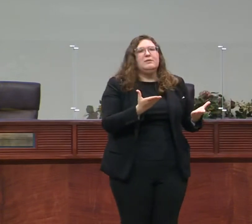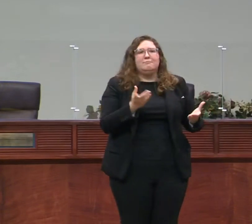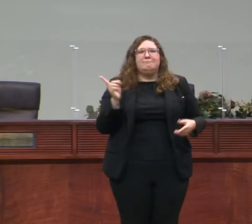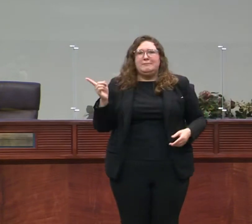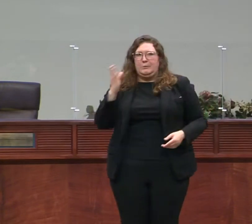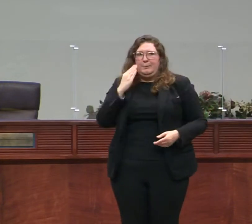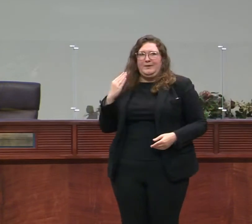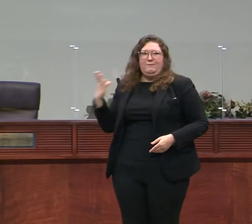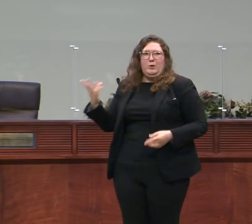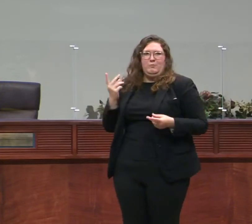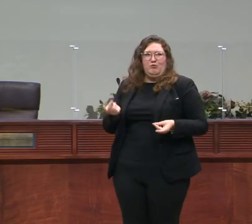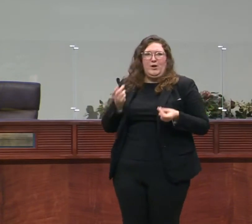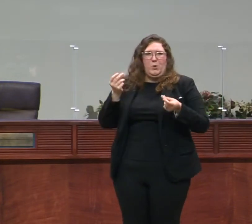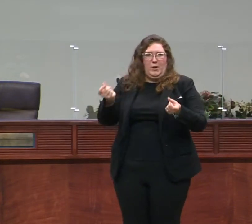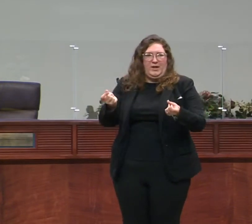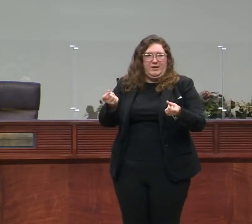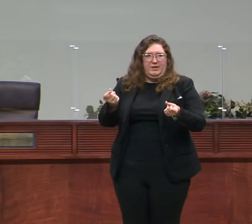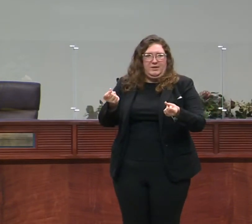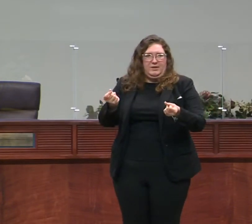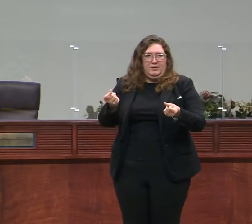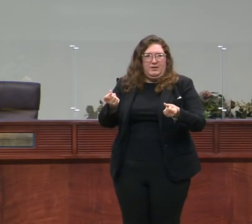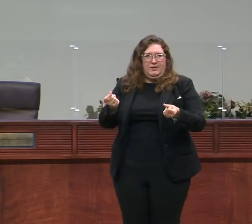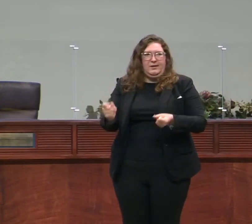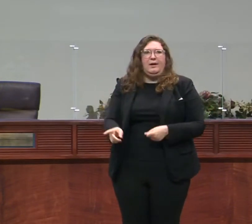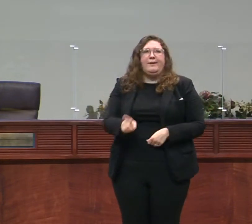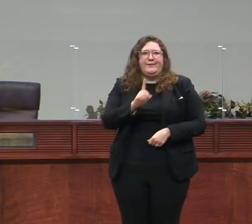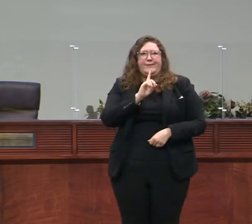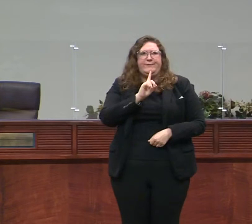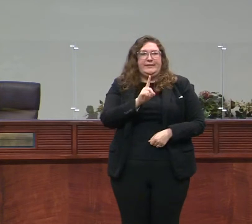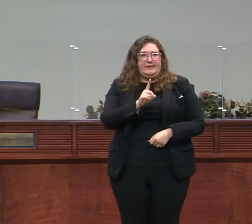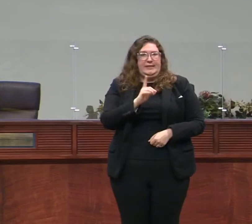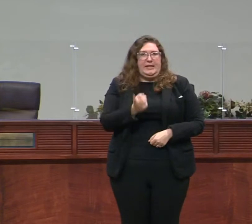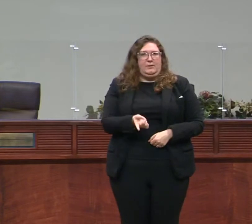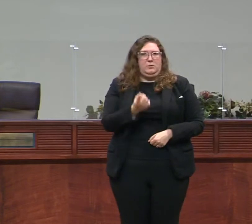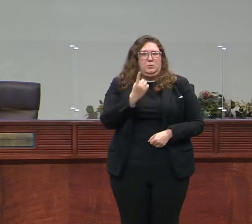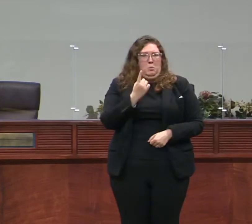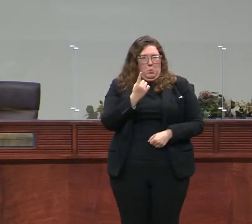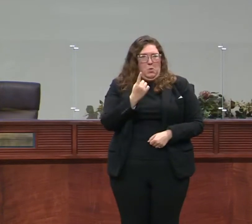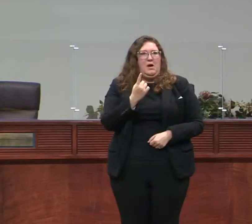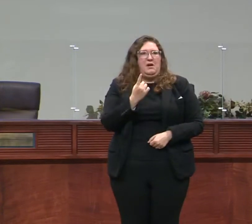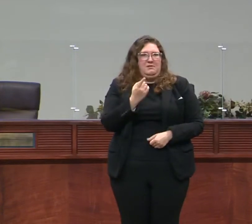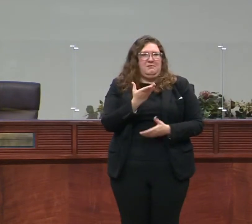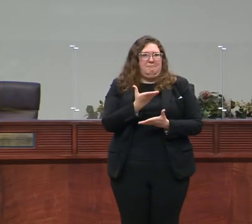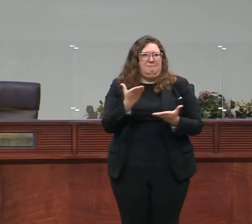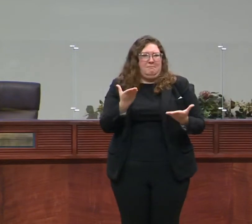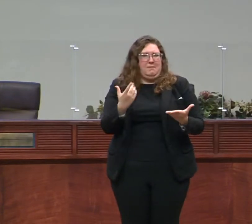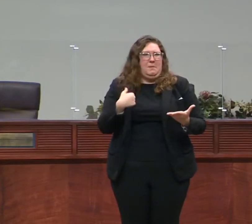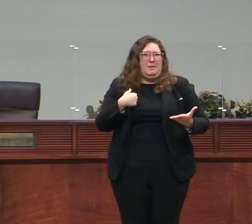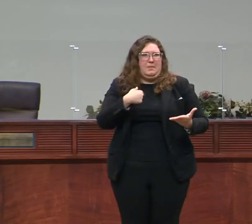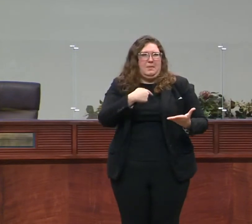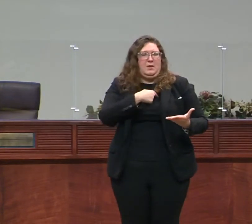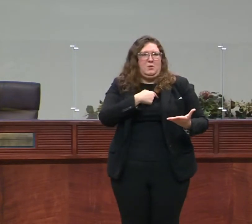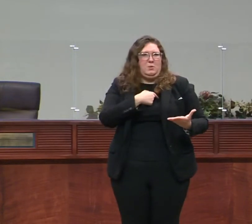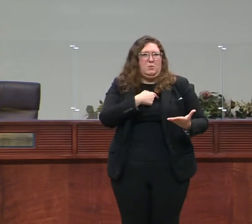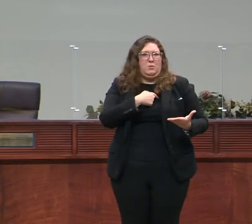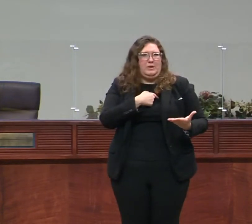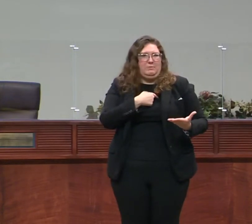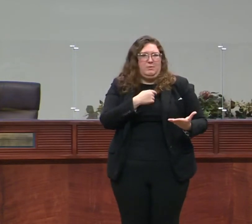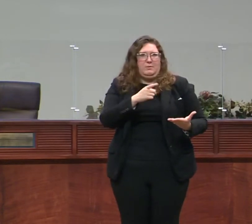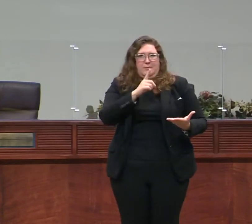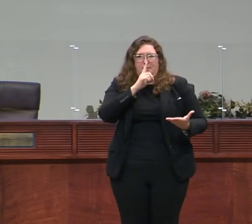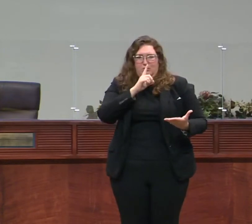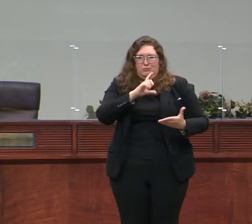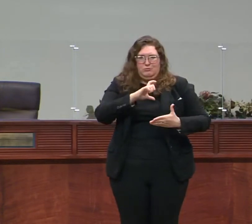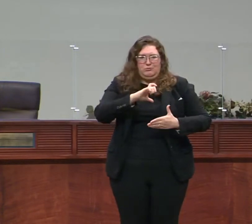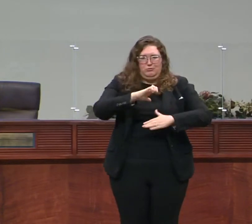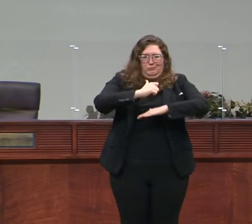different things. It's just one of many indicators that we will use to help us make some